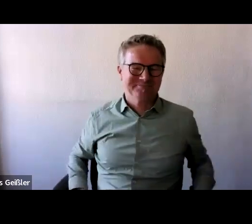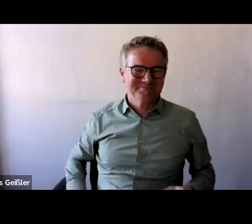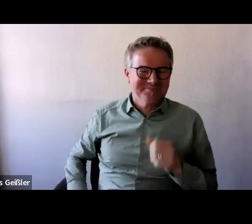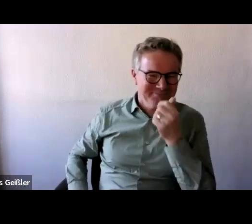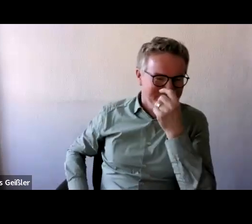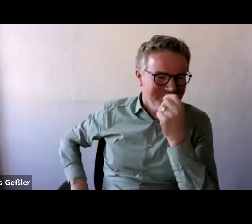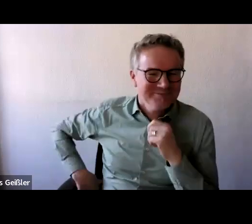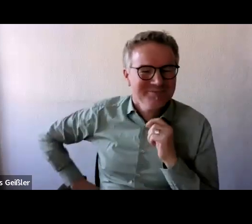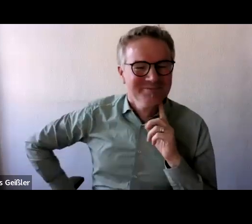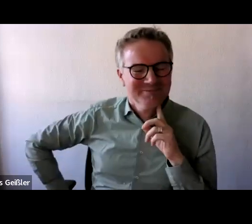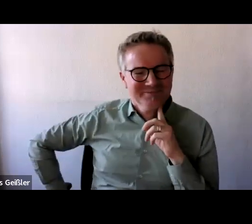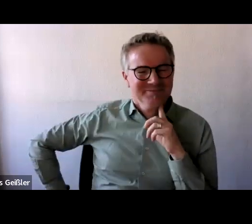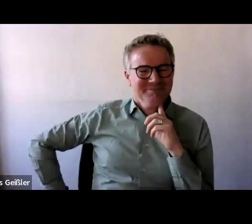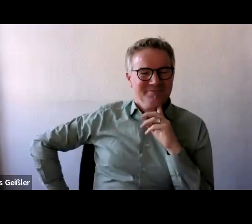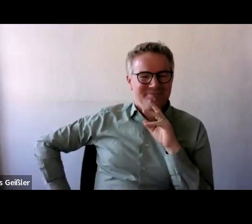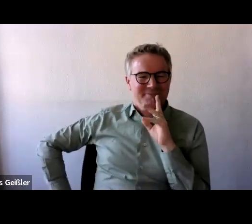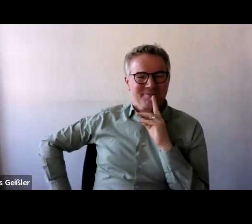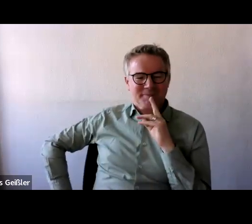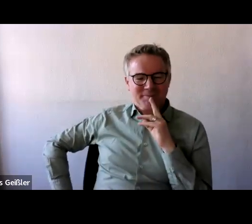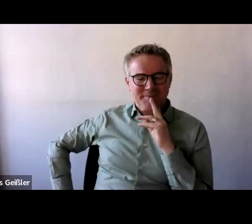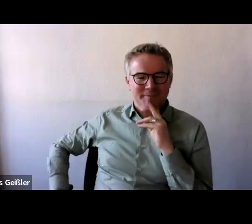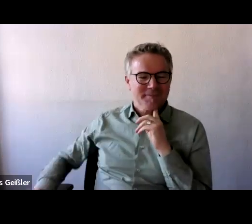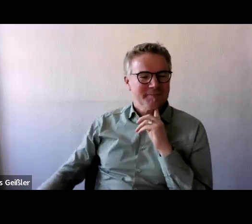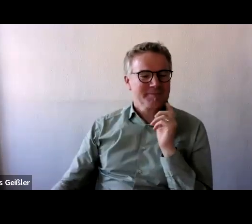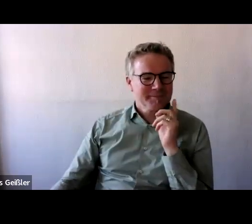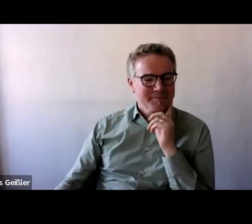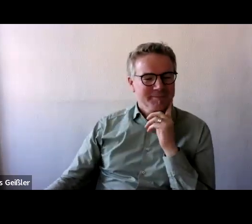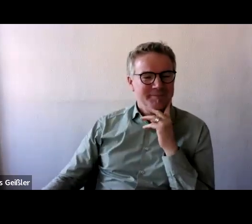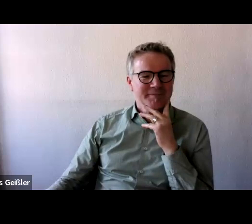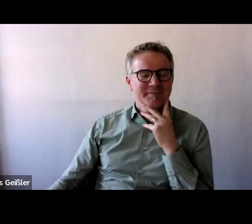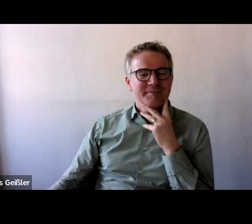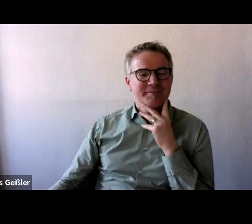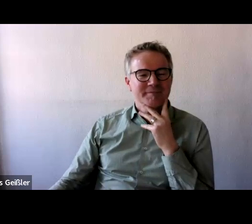how are you able to rate fluency if we're not even teaching fluency yet?